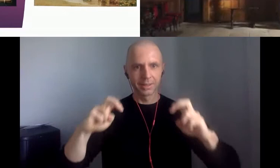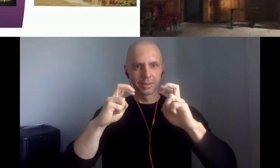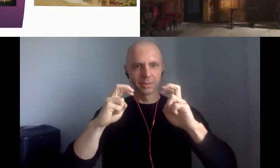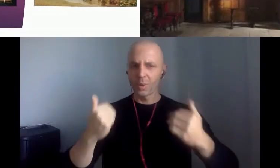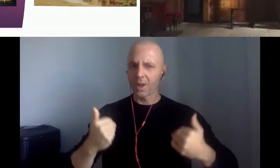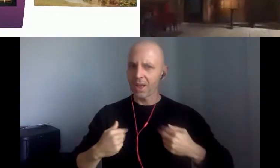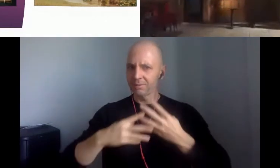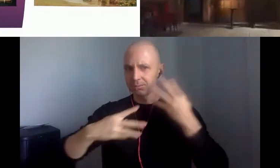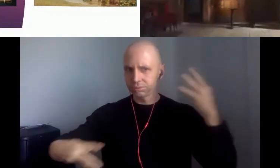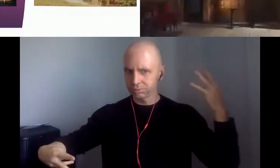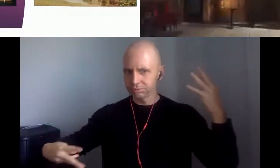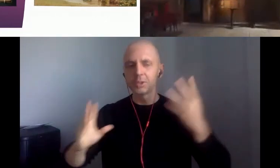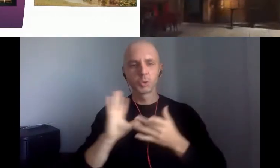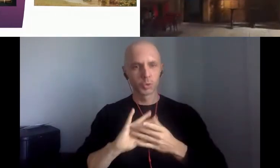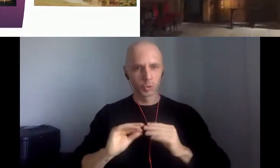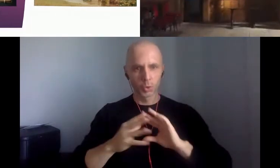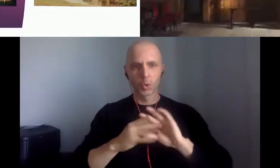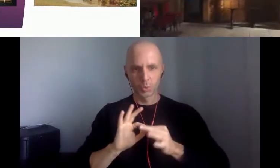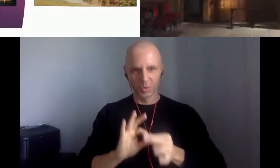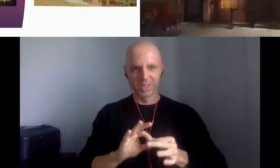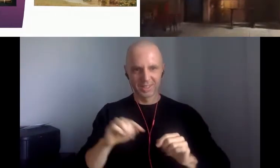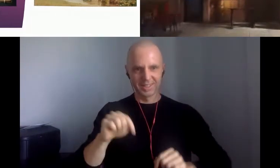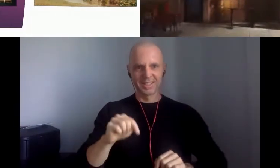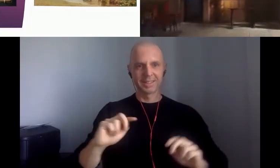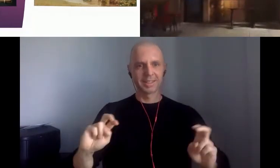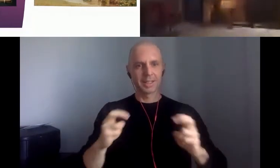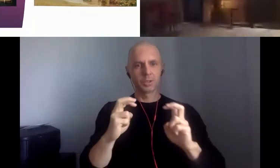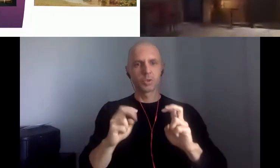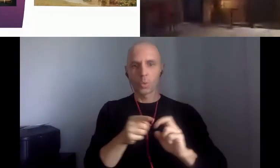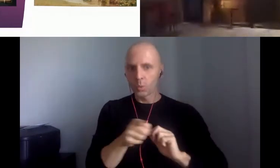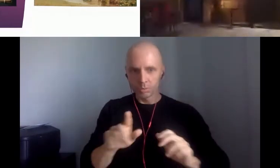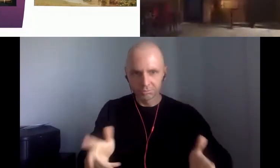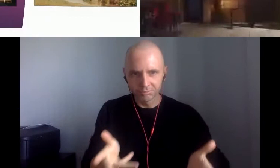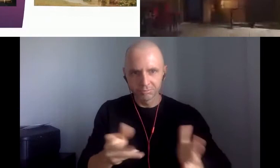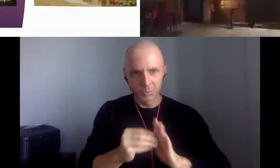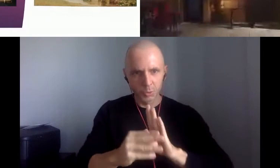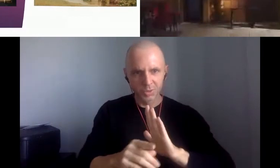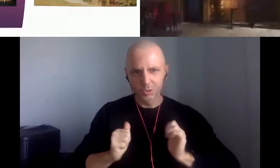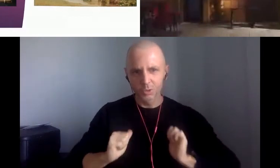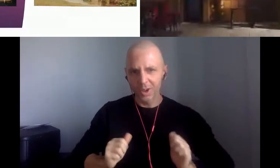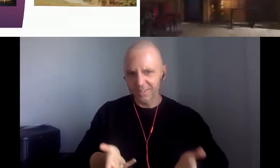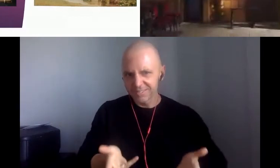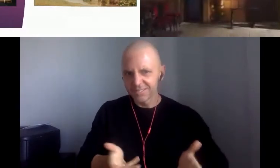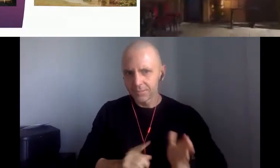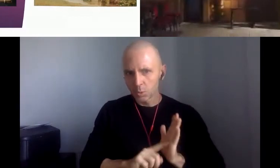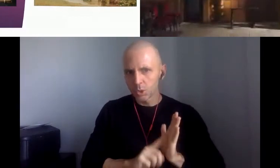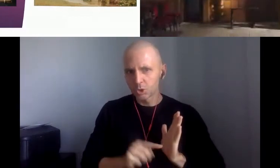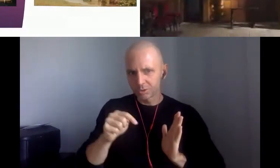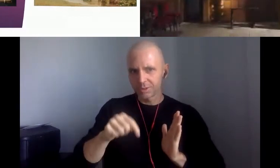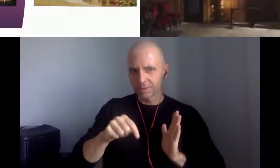research castle history with this in mind. And we are uncovering, students are uncovering at the moment some very